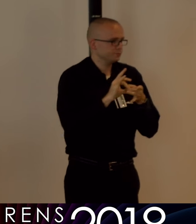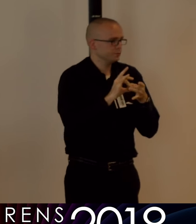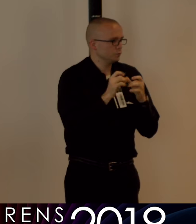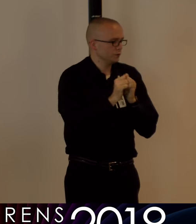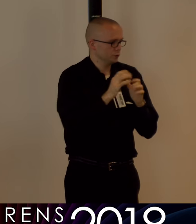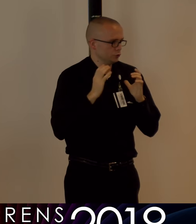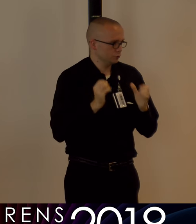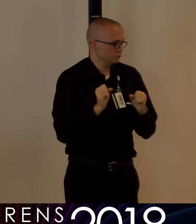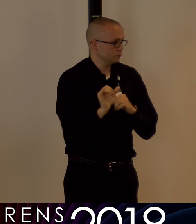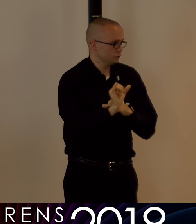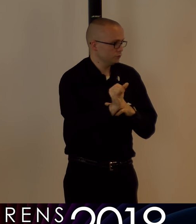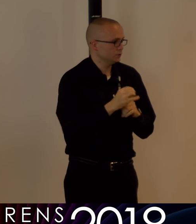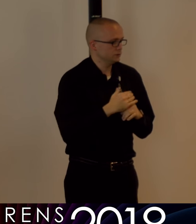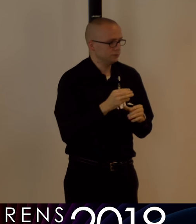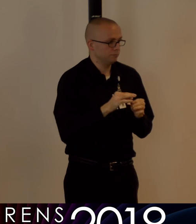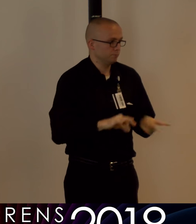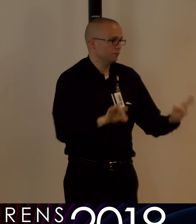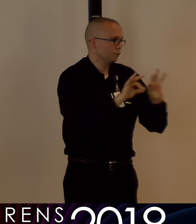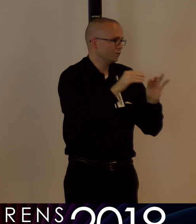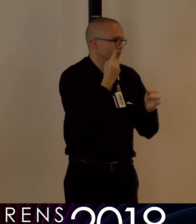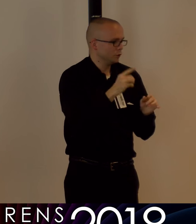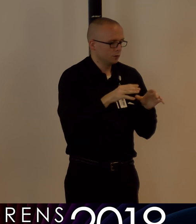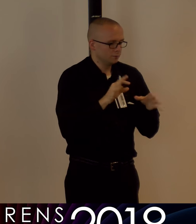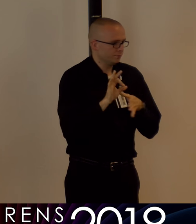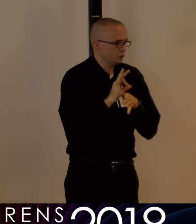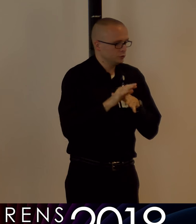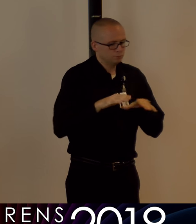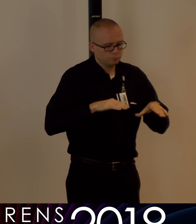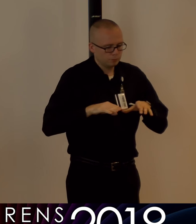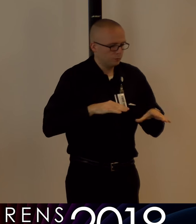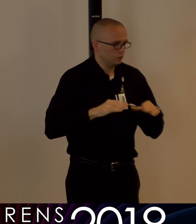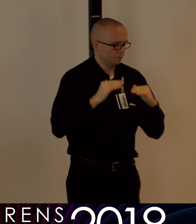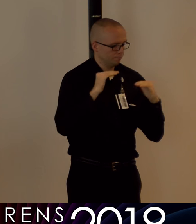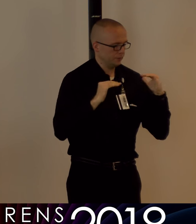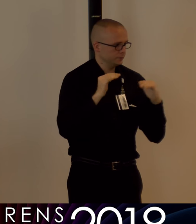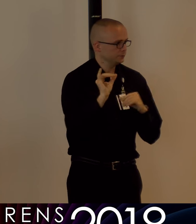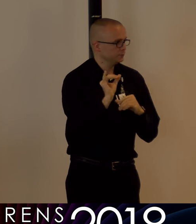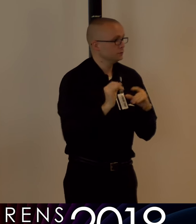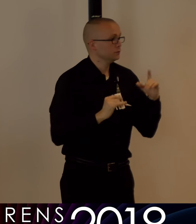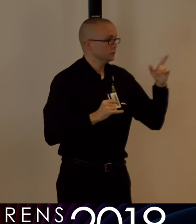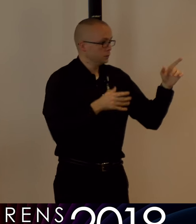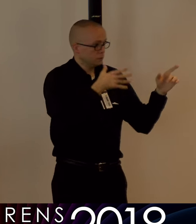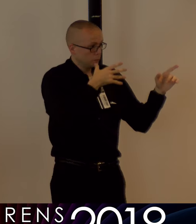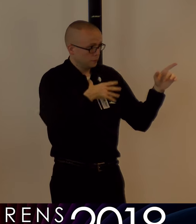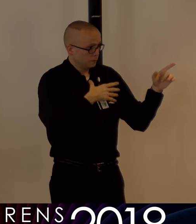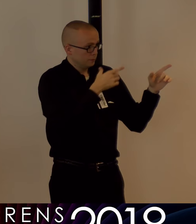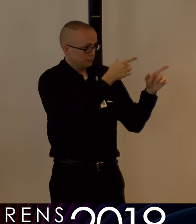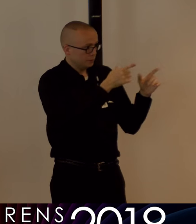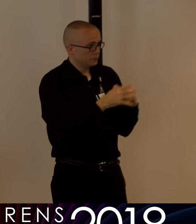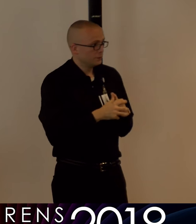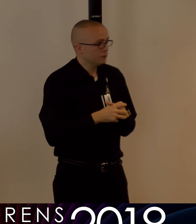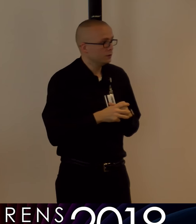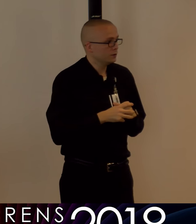very important motor coordination center. Yep. Anybody else? Yes.